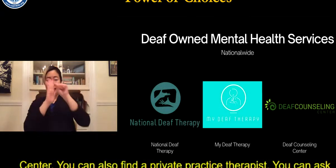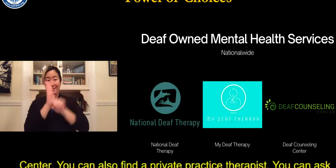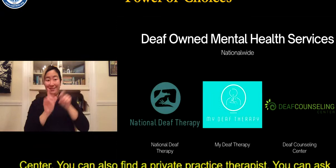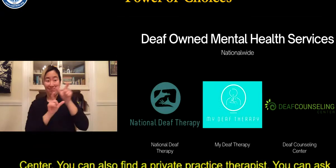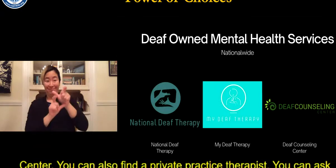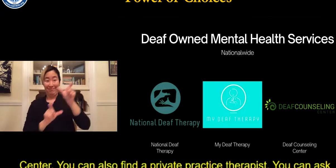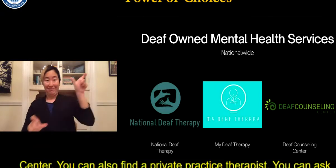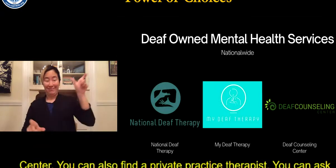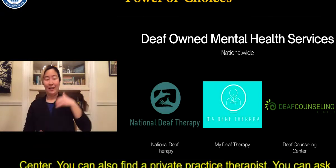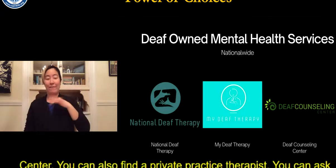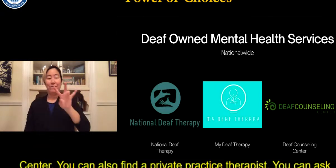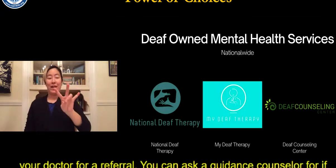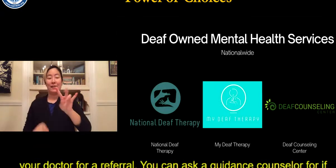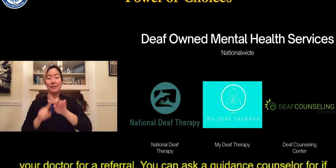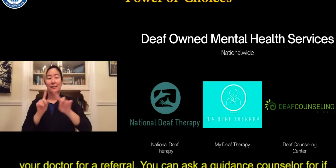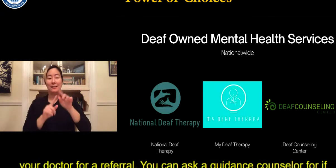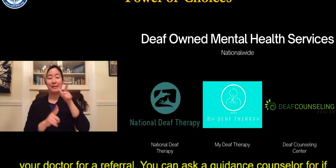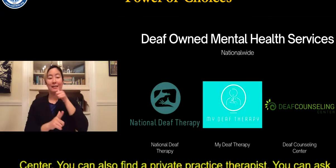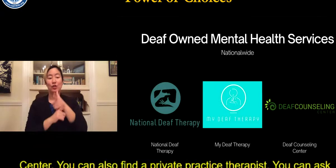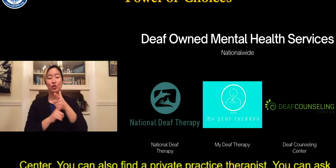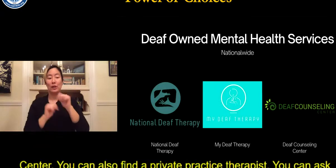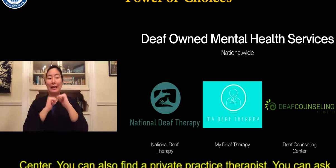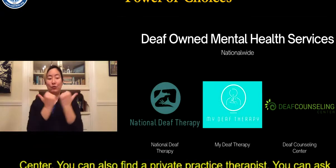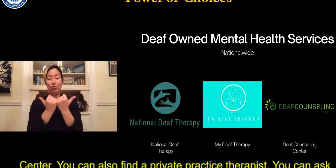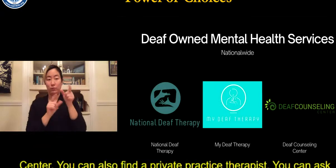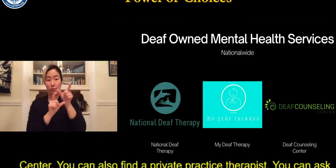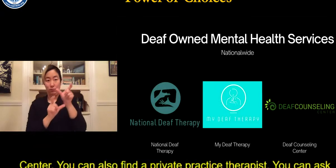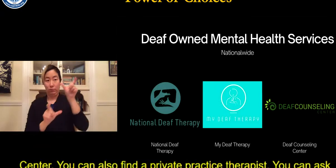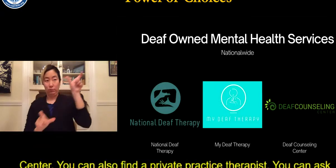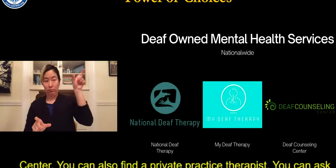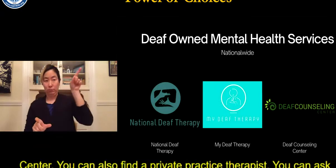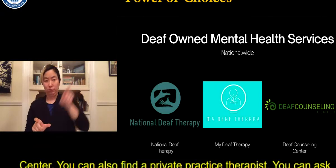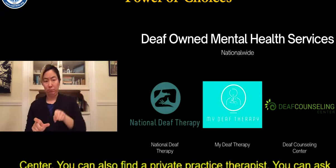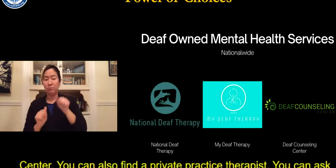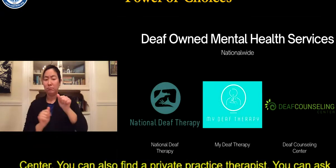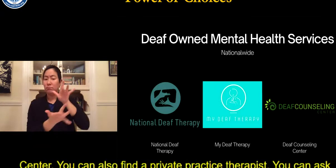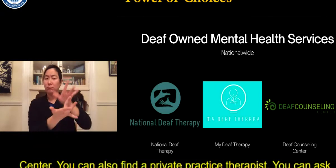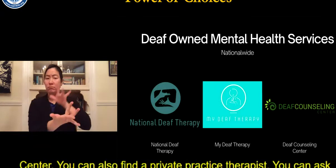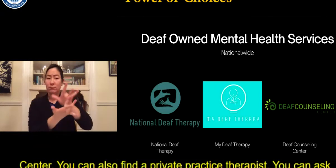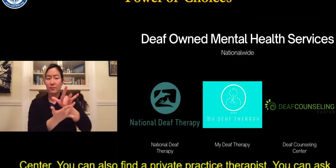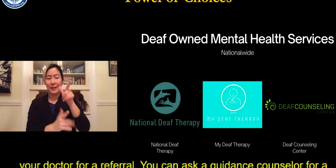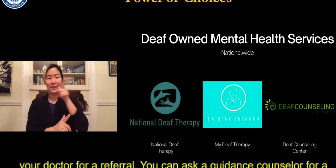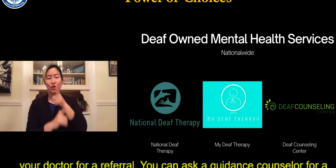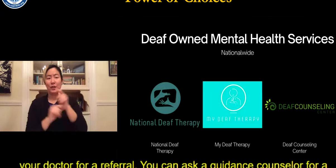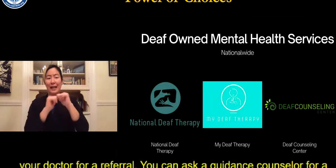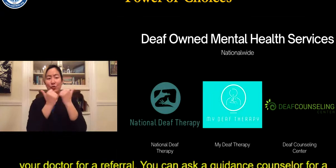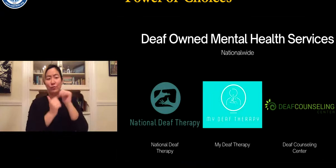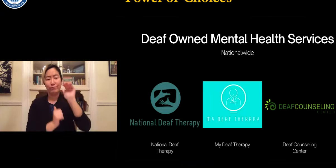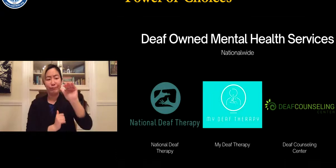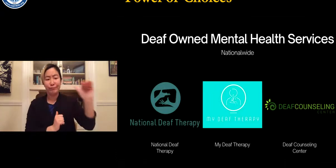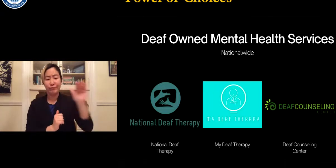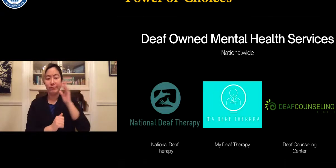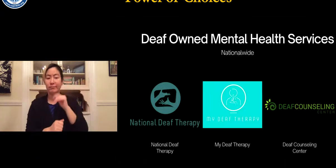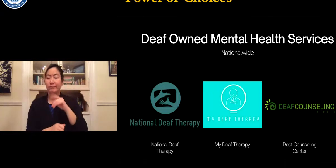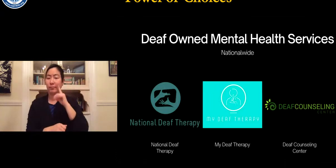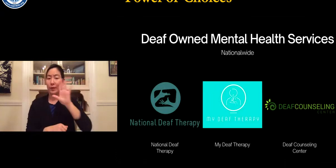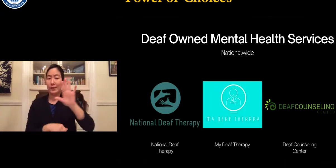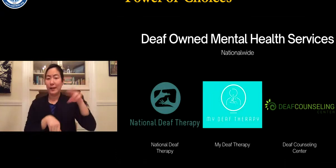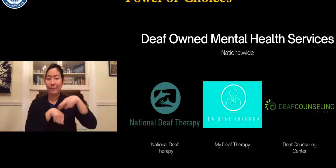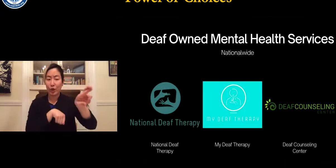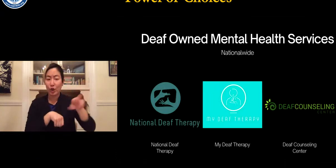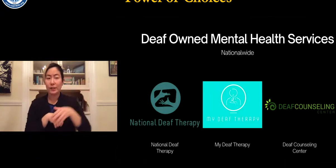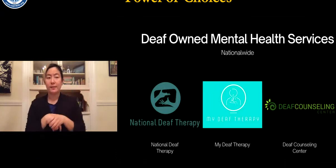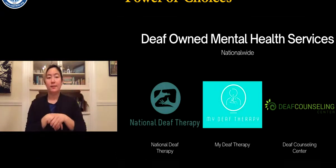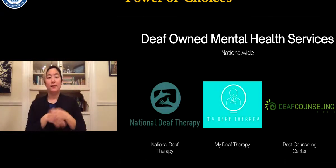there. So if we think about CAD, California Association of the Deaf, California is a long, long state, north and